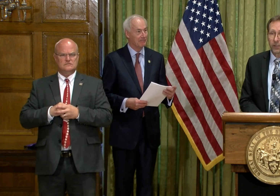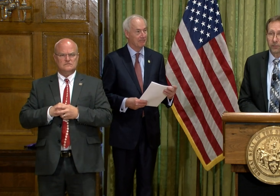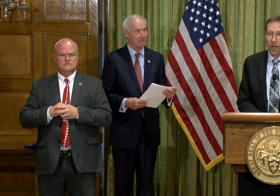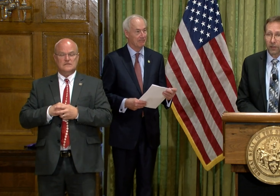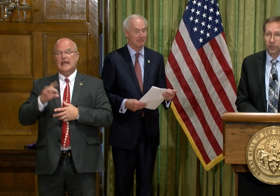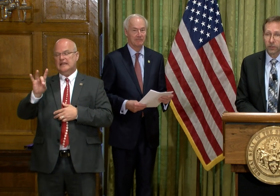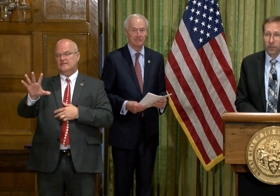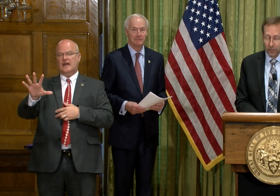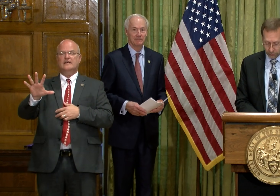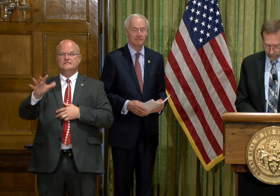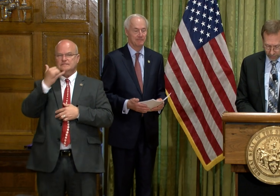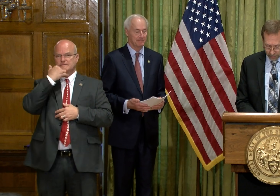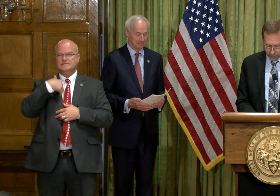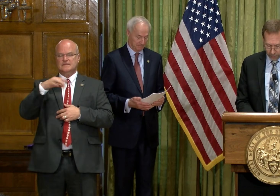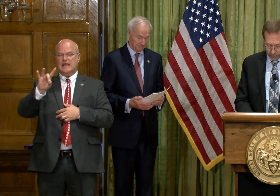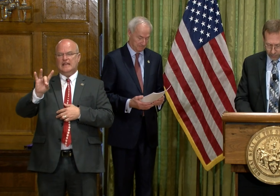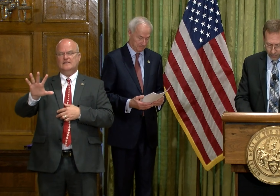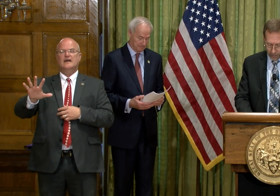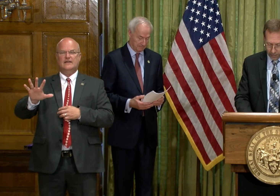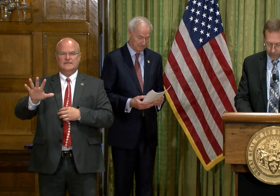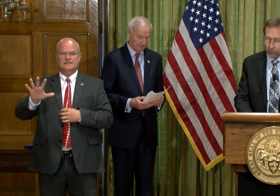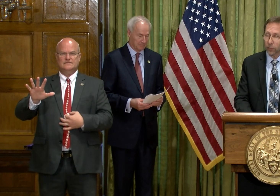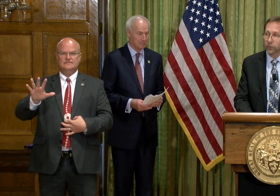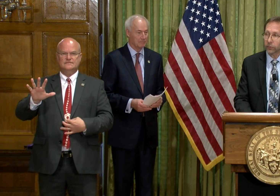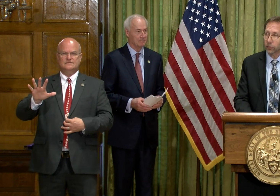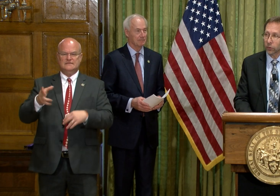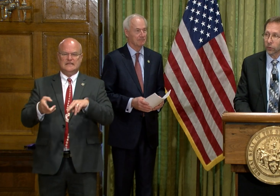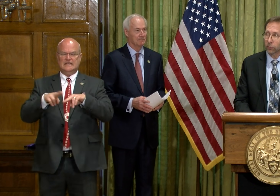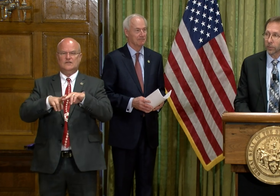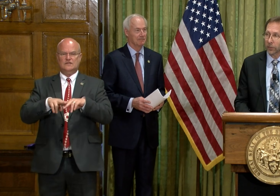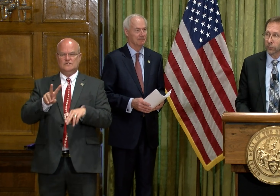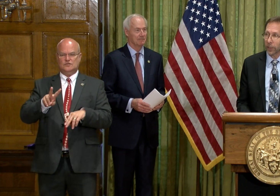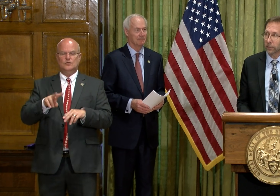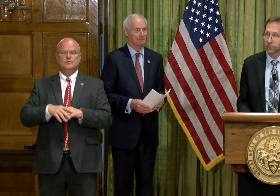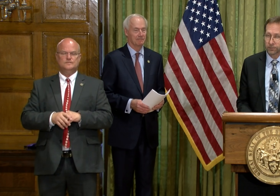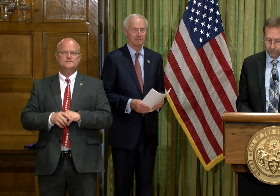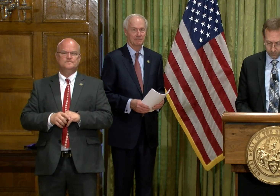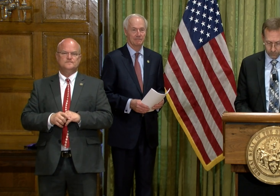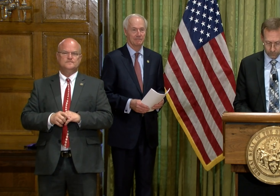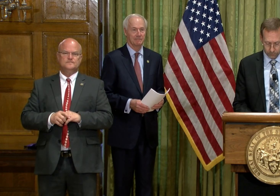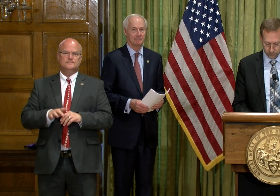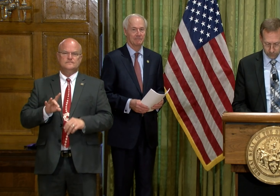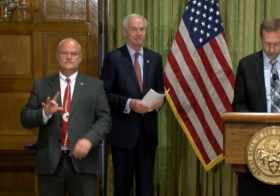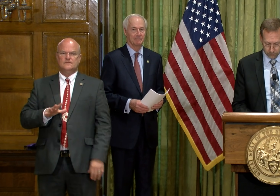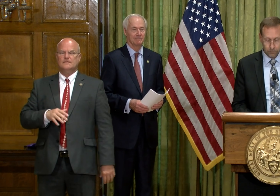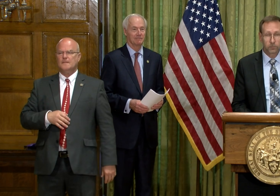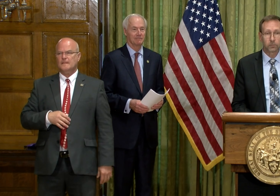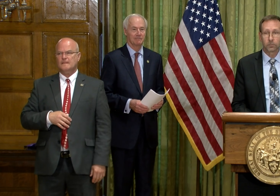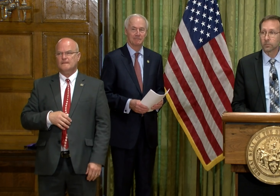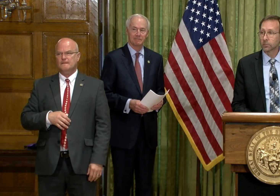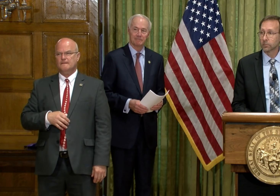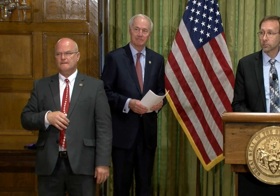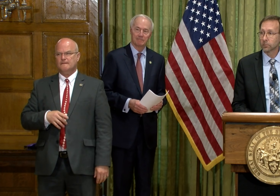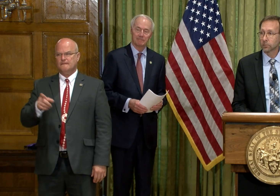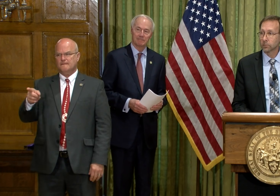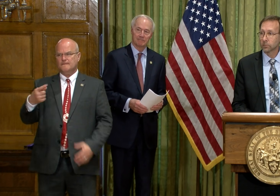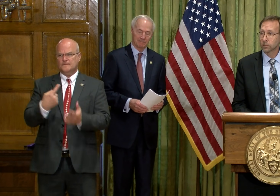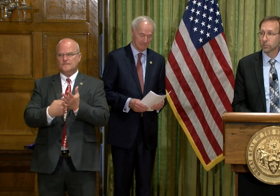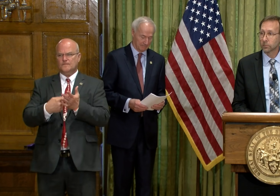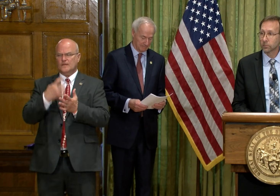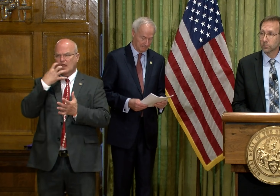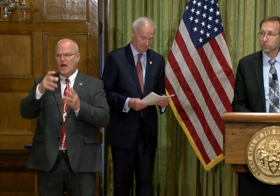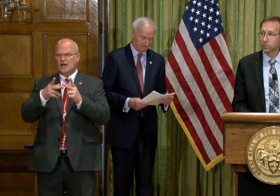Yes, it's 85. It's an increase of 2 from yesterday. You were just talking about